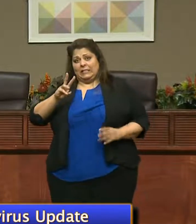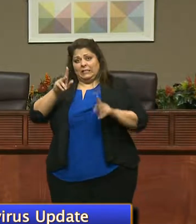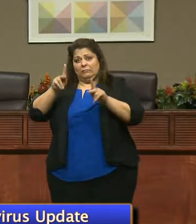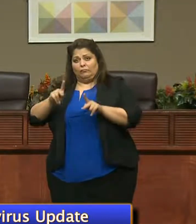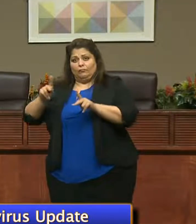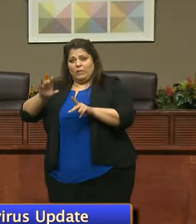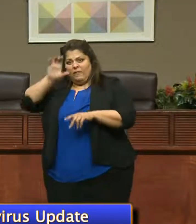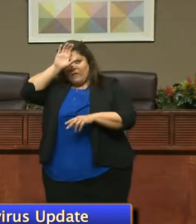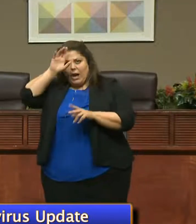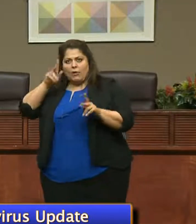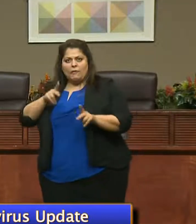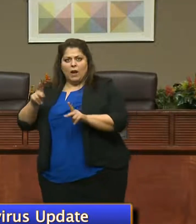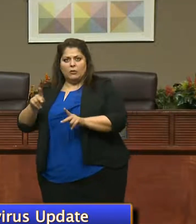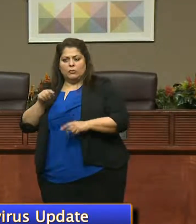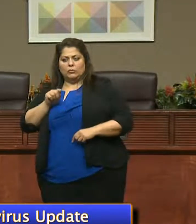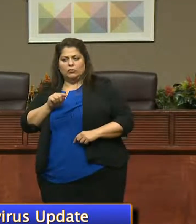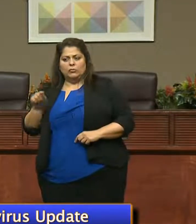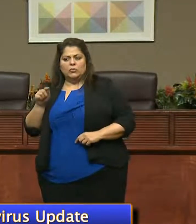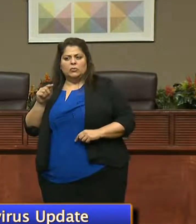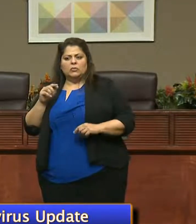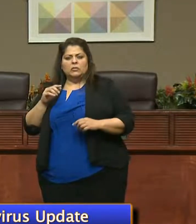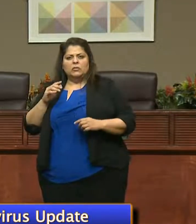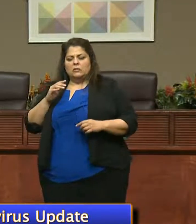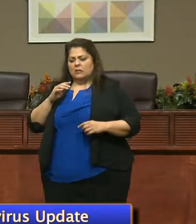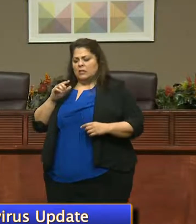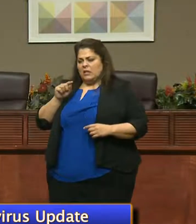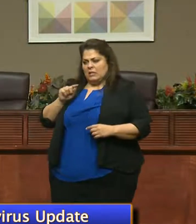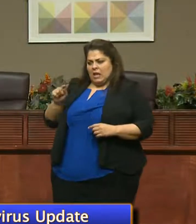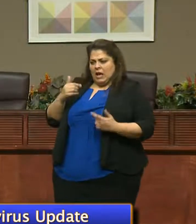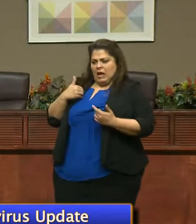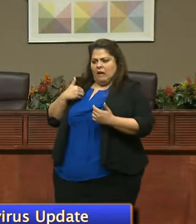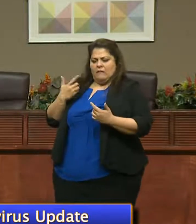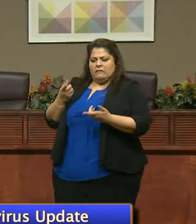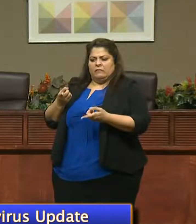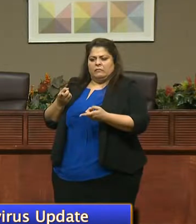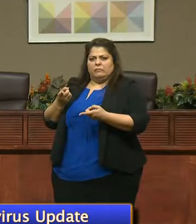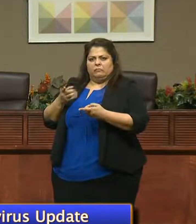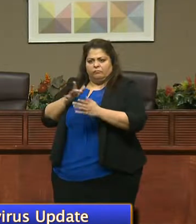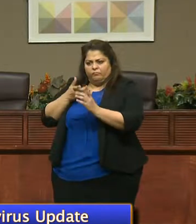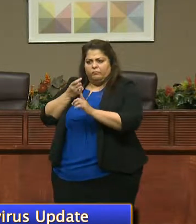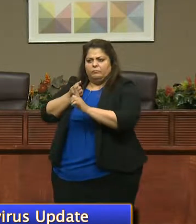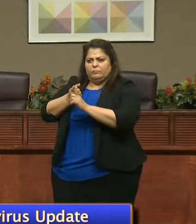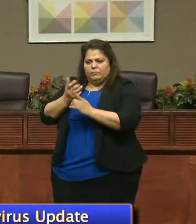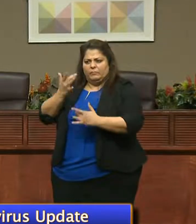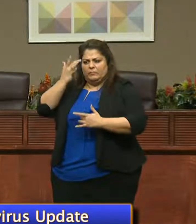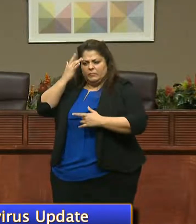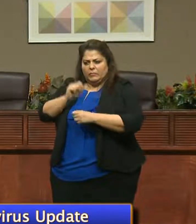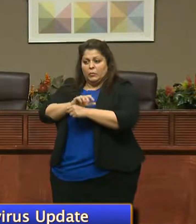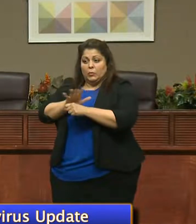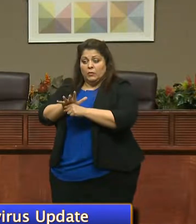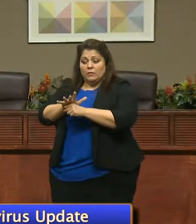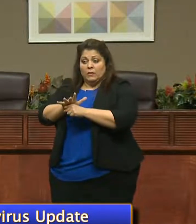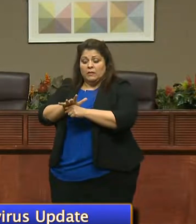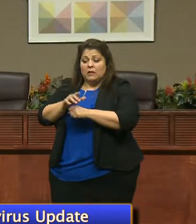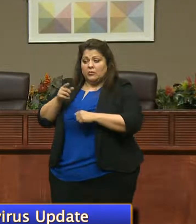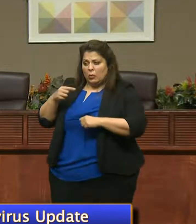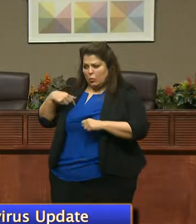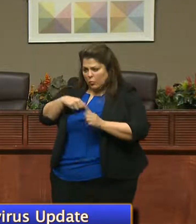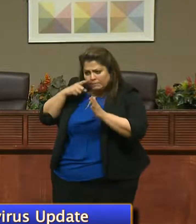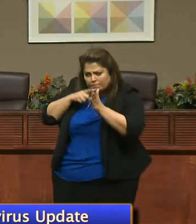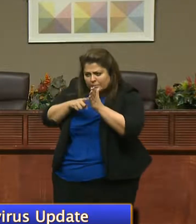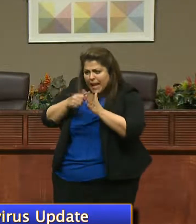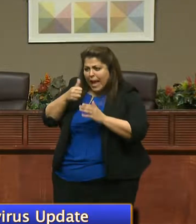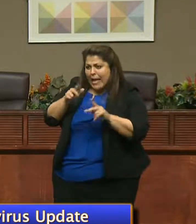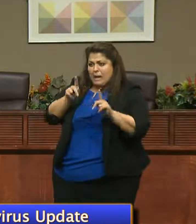and they and anybody else that we have contact traced to have been exposed to them are in a